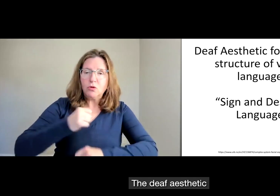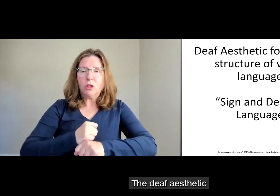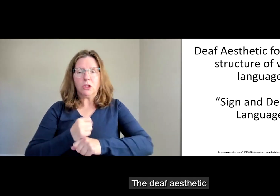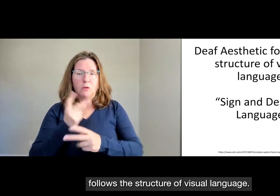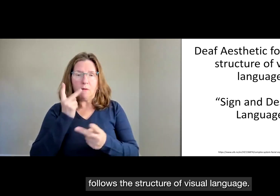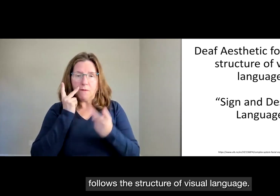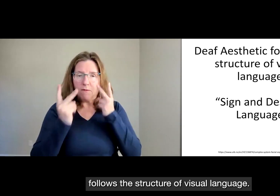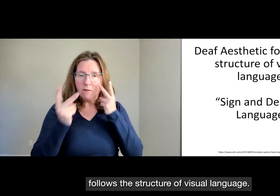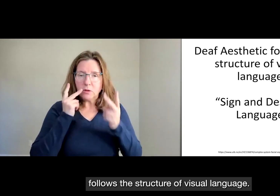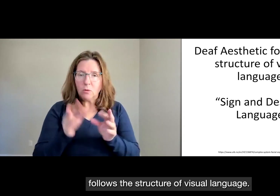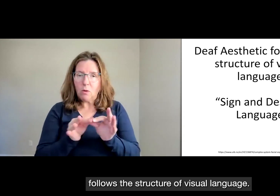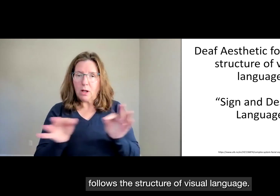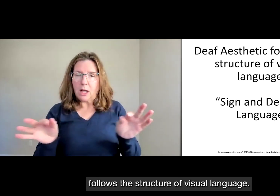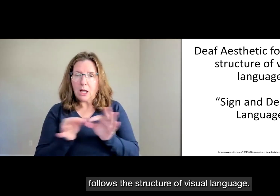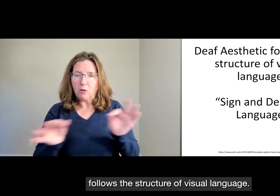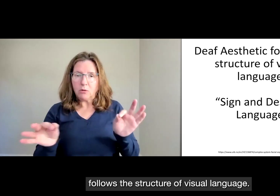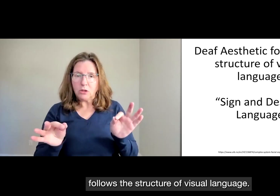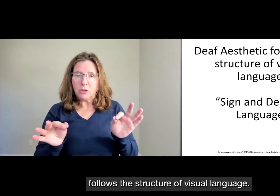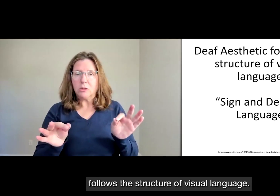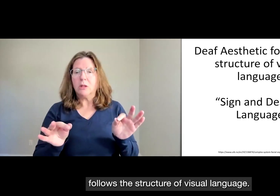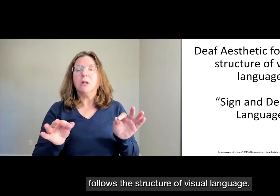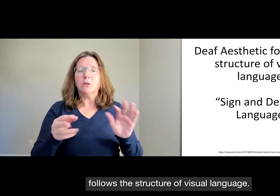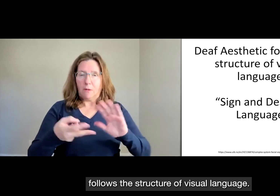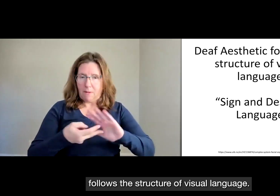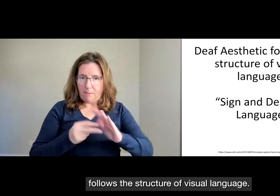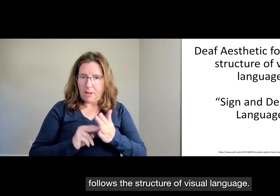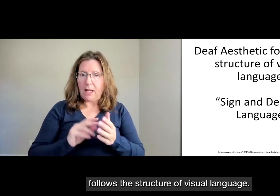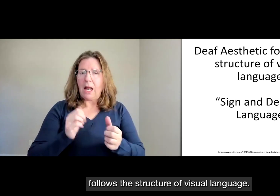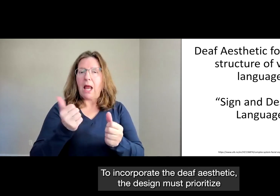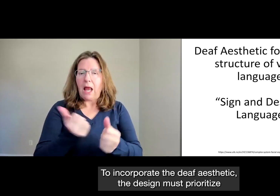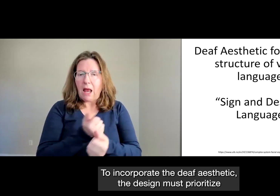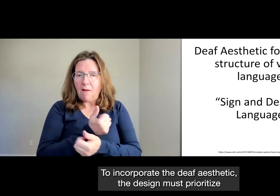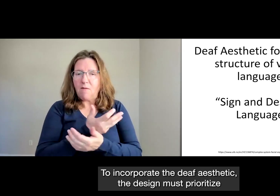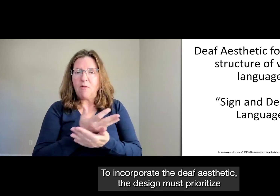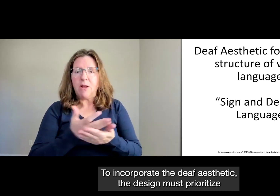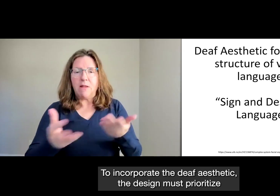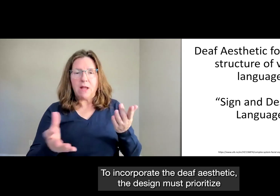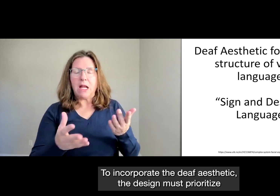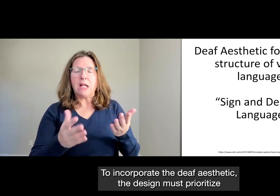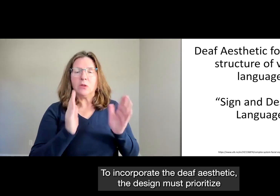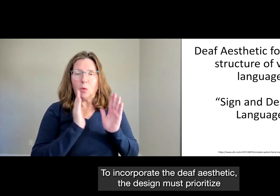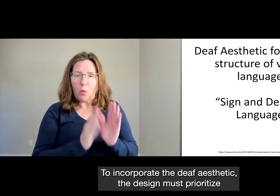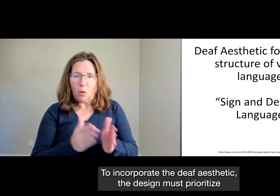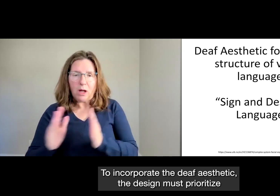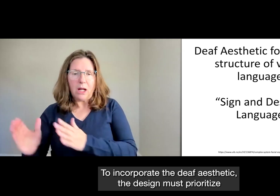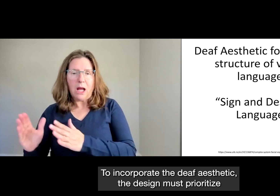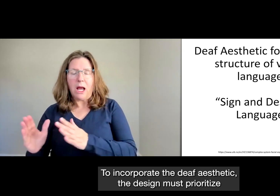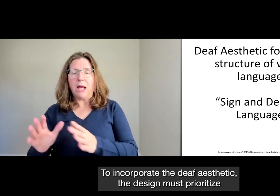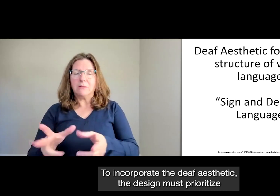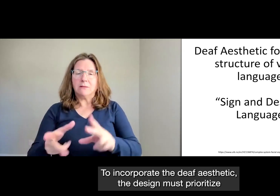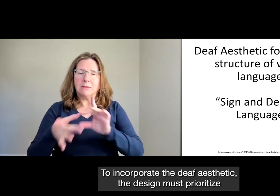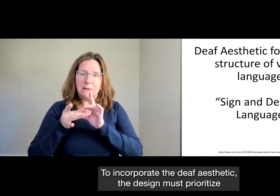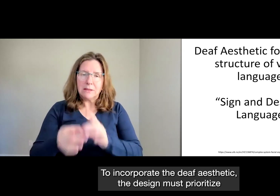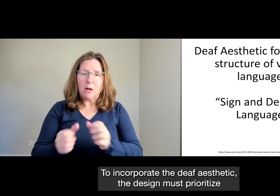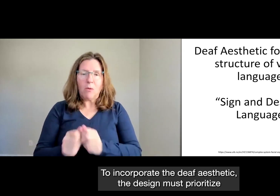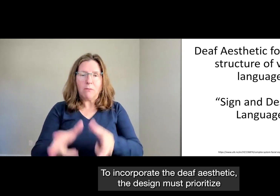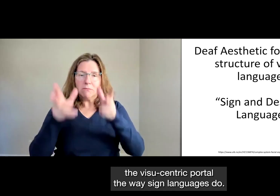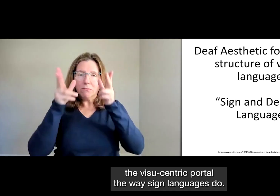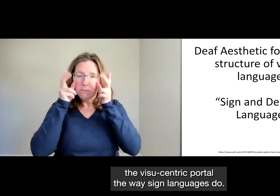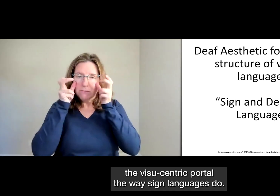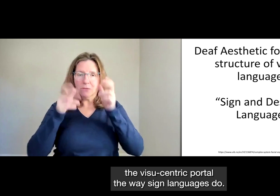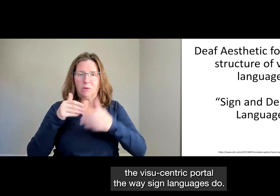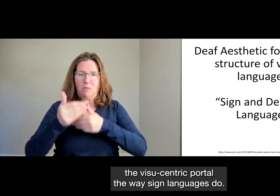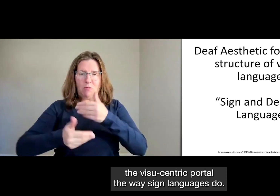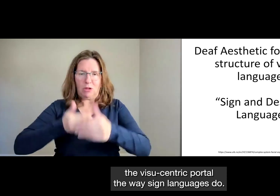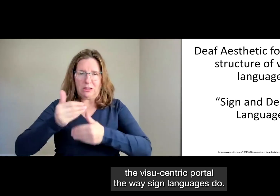The deaf aesthetic follows the structure of visual language. To incorporate the deaf aesthetic, the design must prioritize